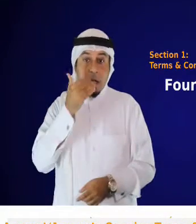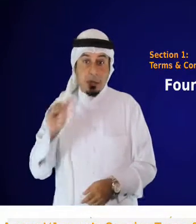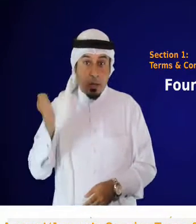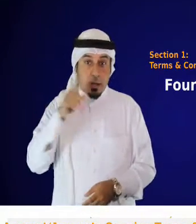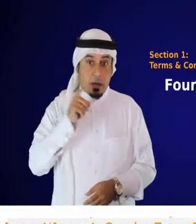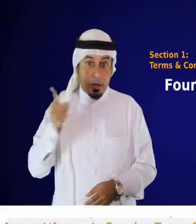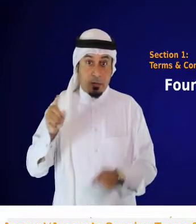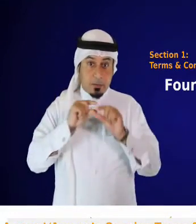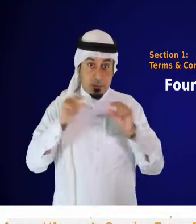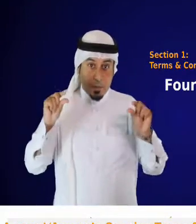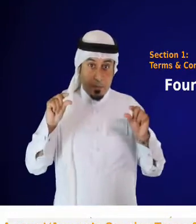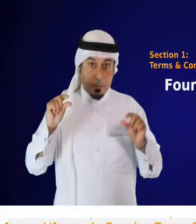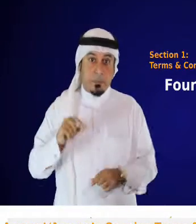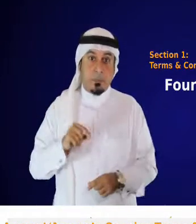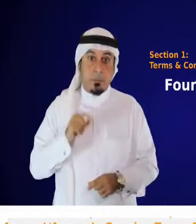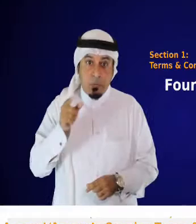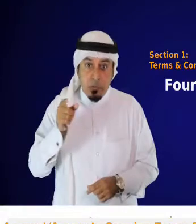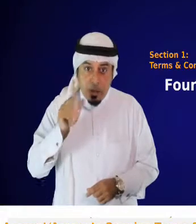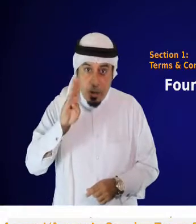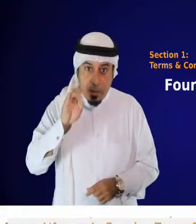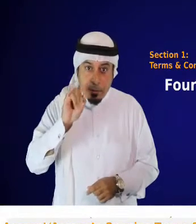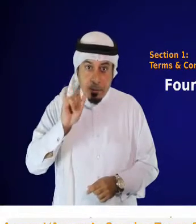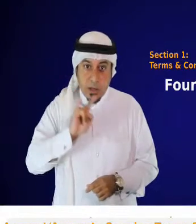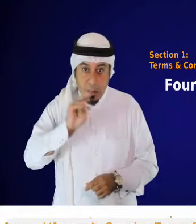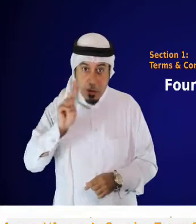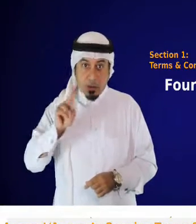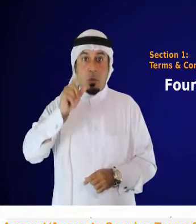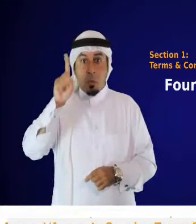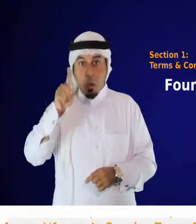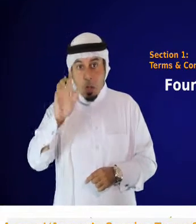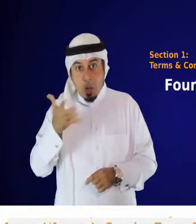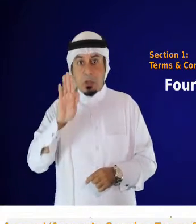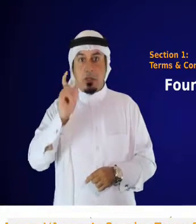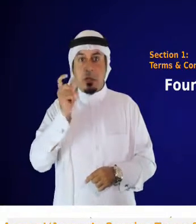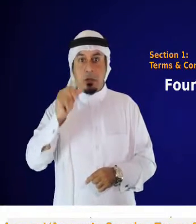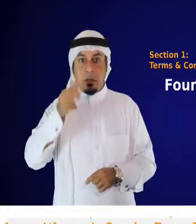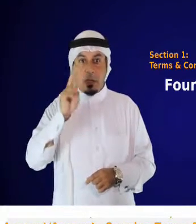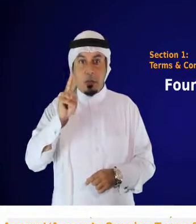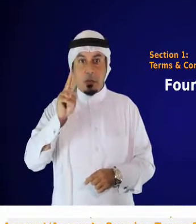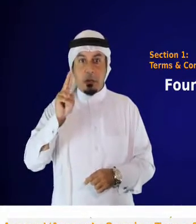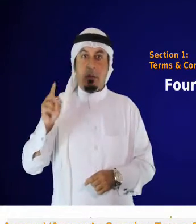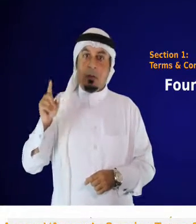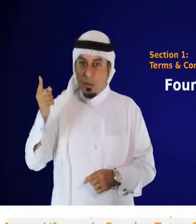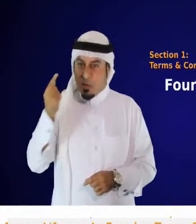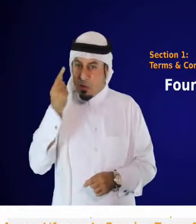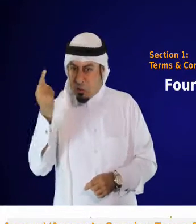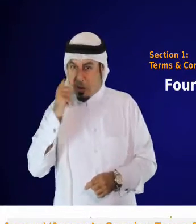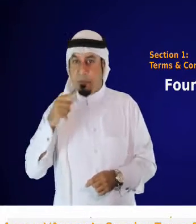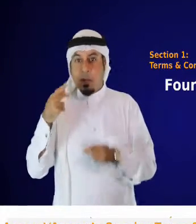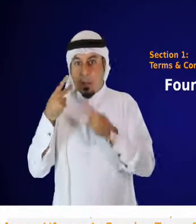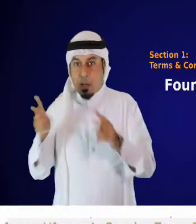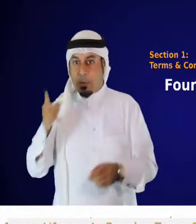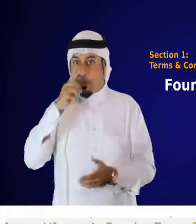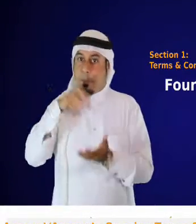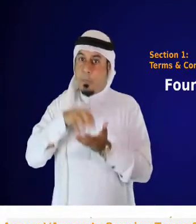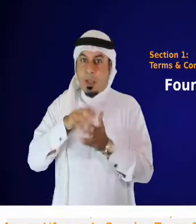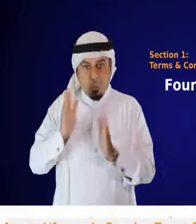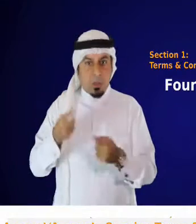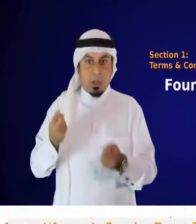exchange or promissory note so accepted or so made, notwithstanding that any such honoring, carrying out, or